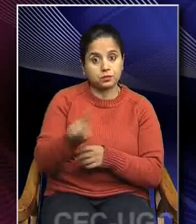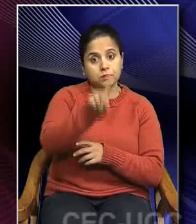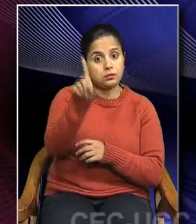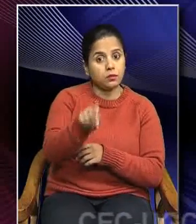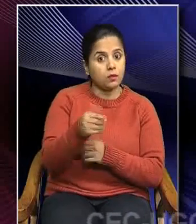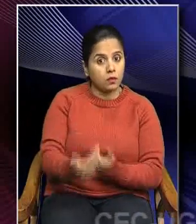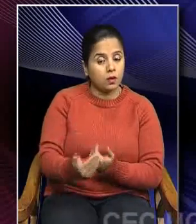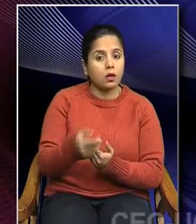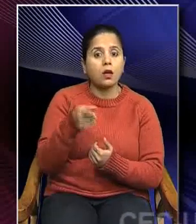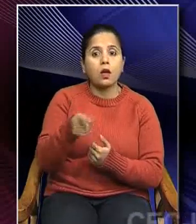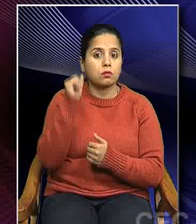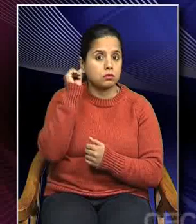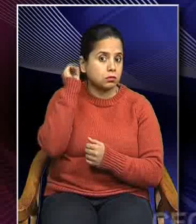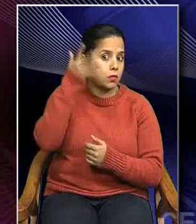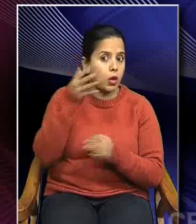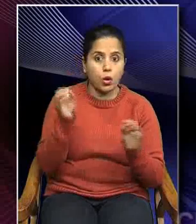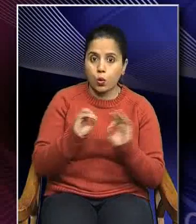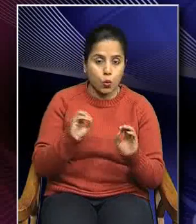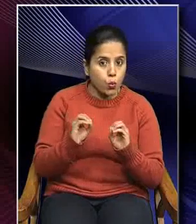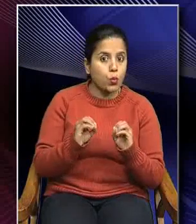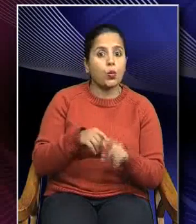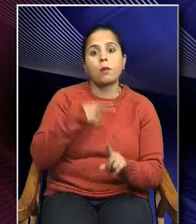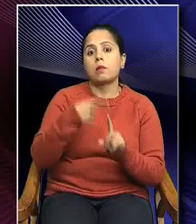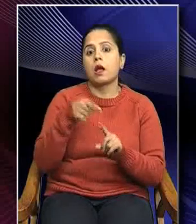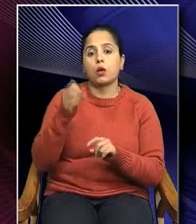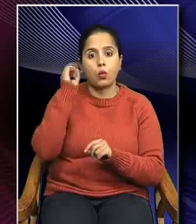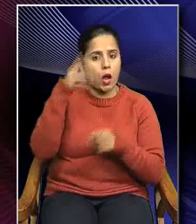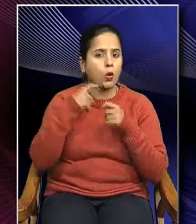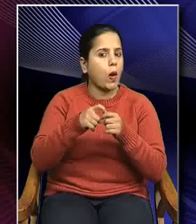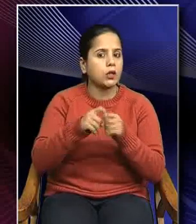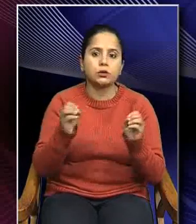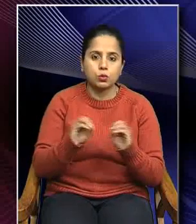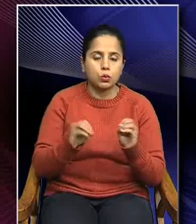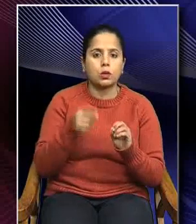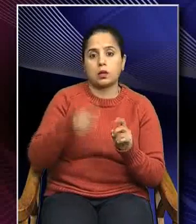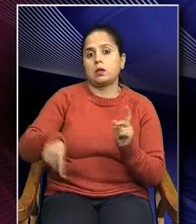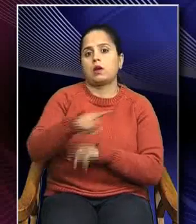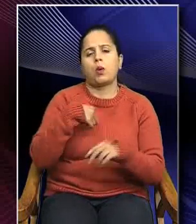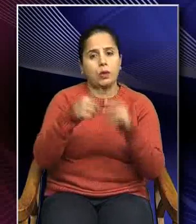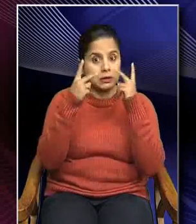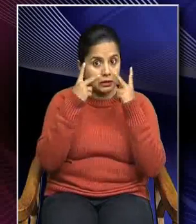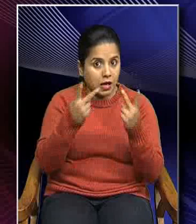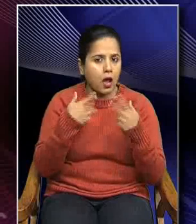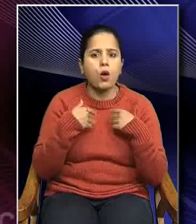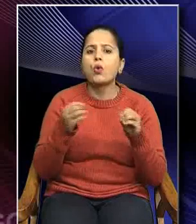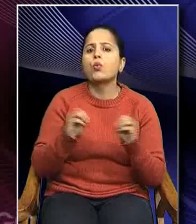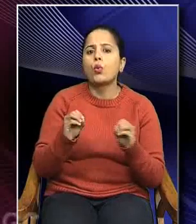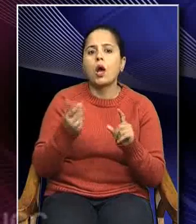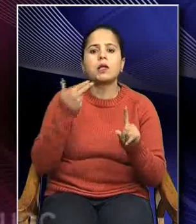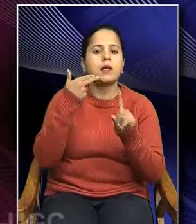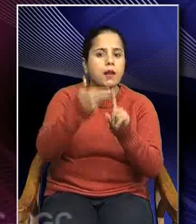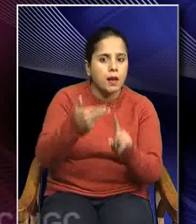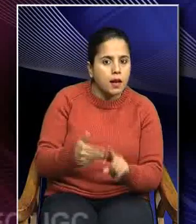are not cognitive issues, that are not cognitive questions. These are not the things that we see and name them as,